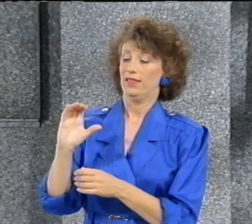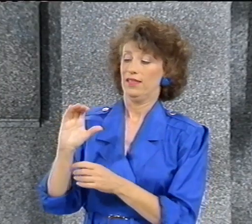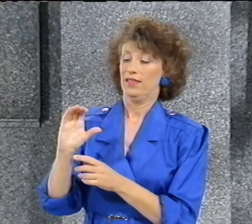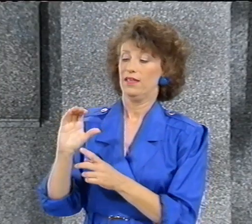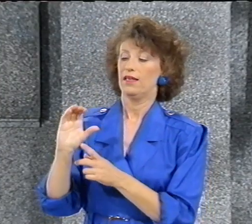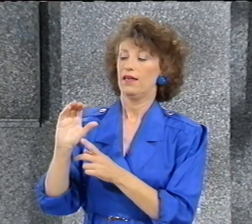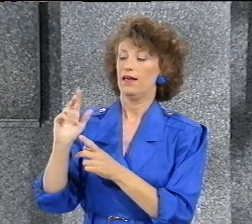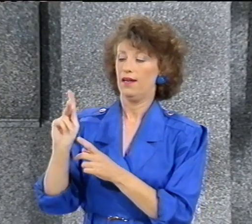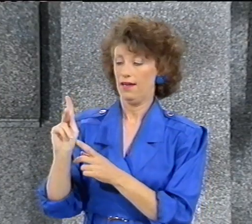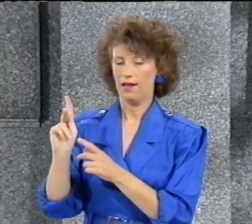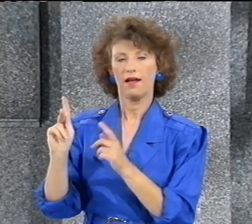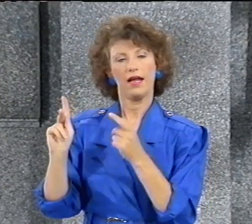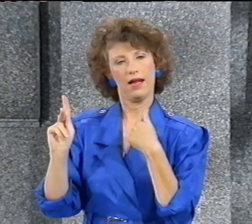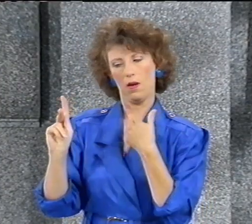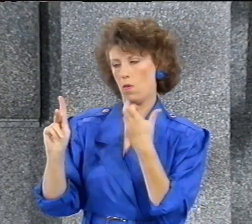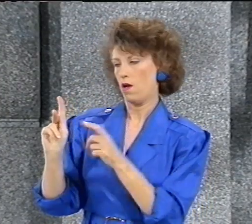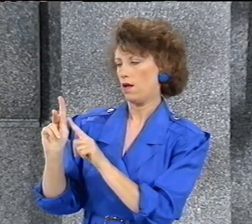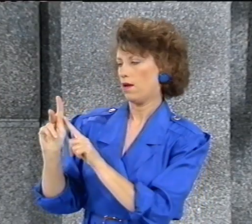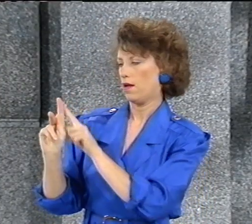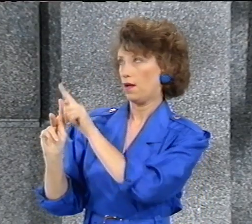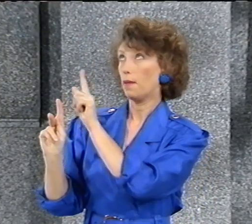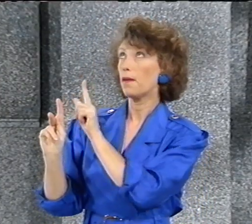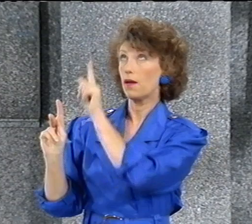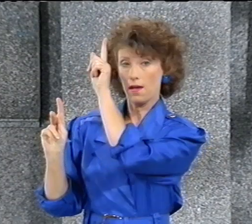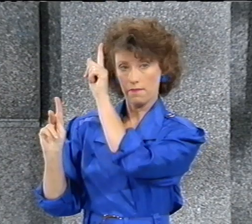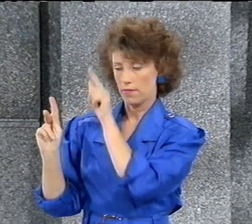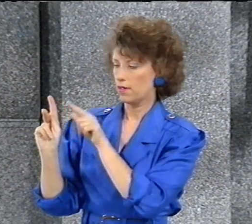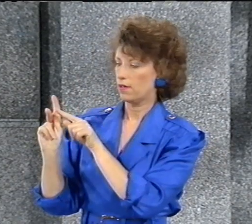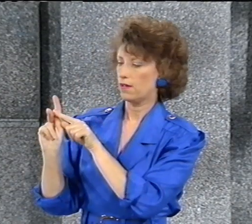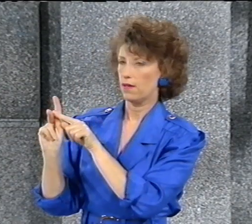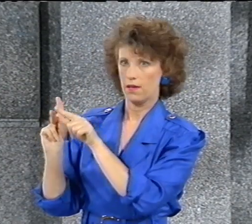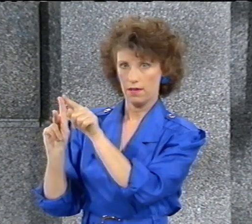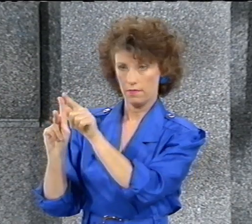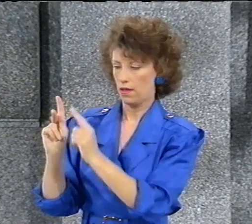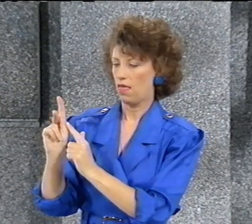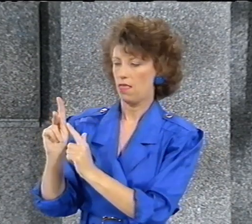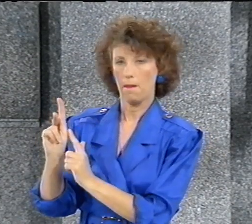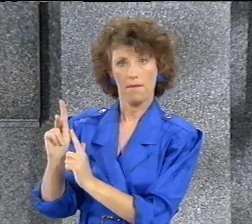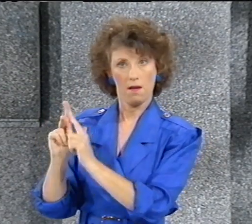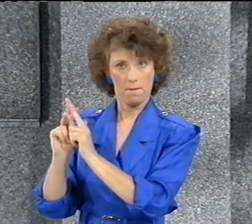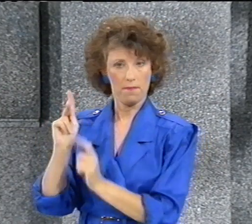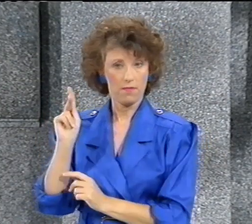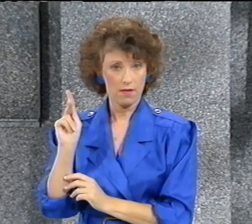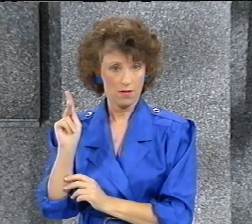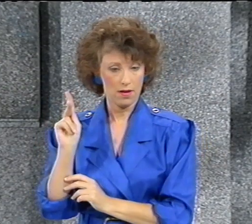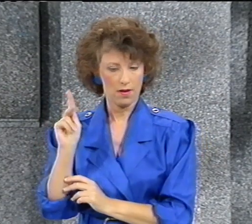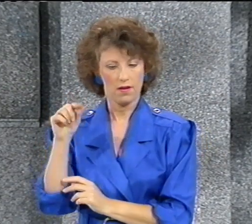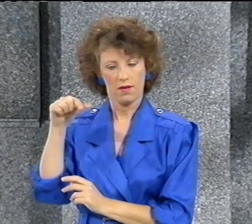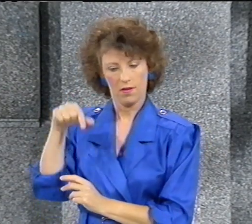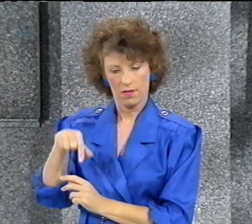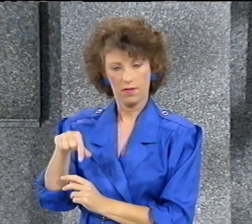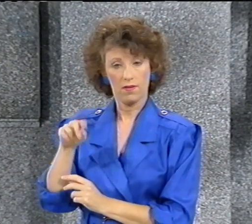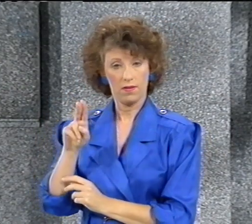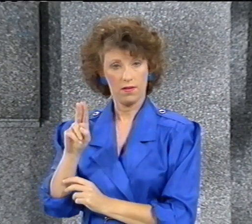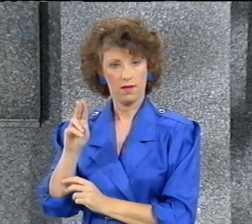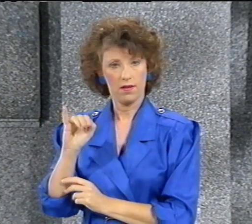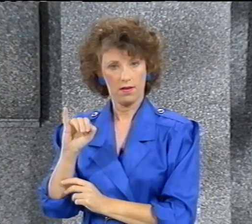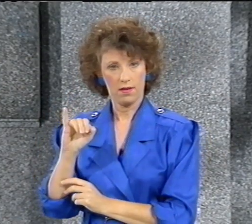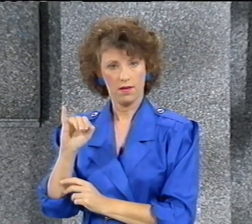Then the C and the K. For the K, I want the index finger pointing straight up and the other finger